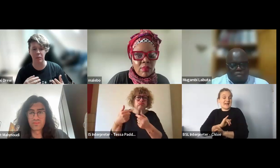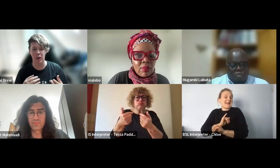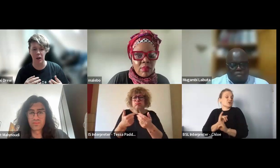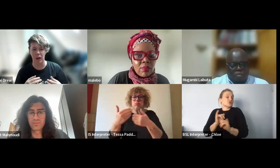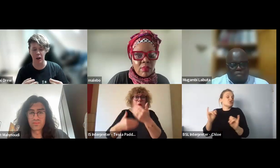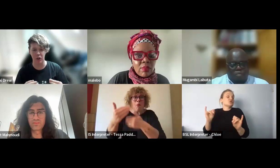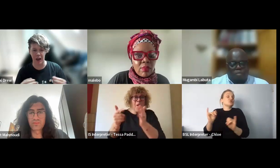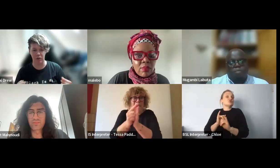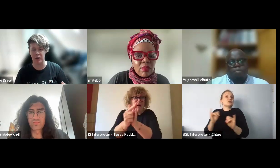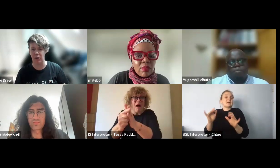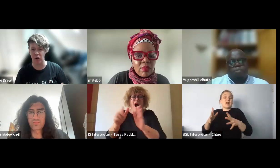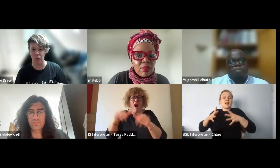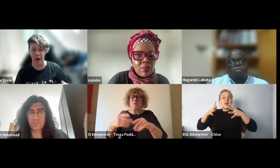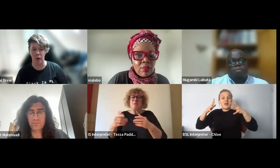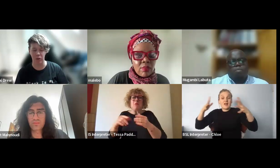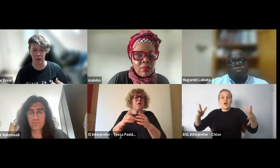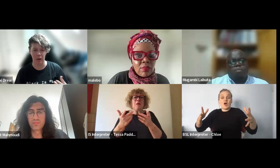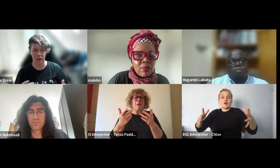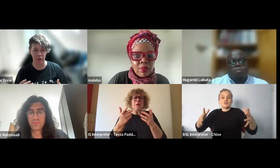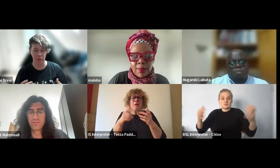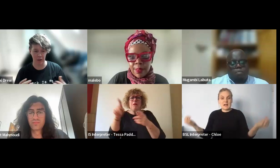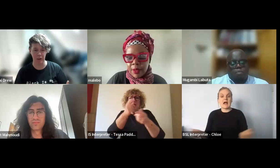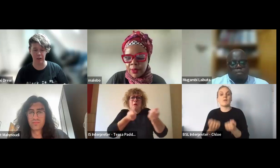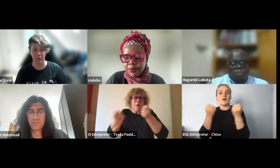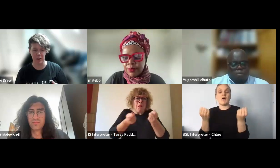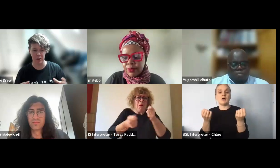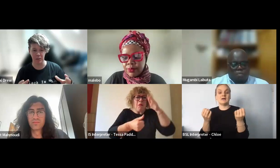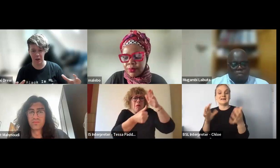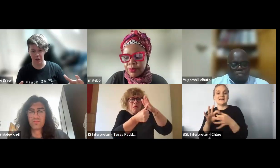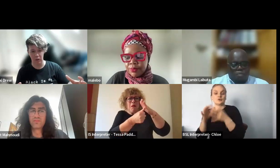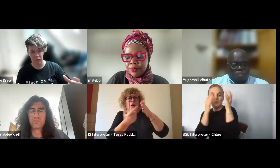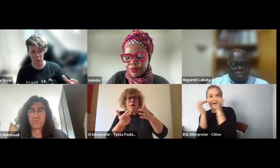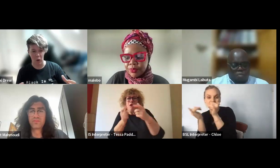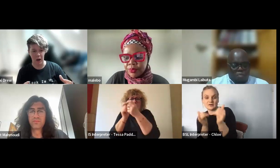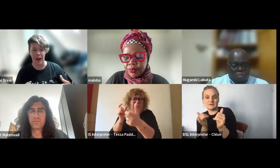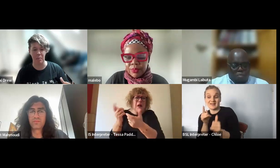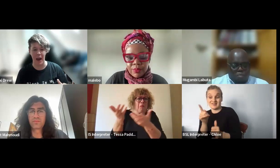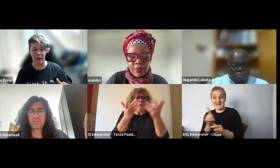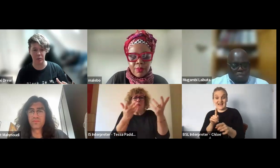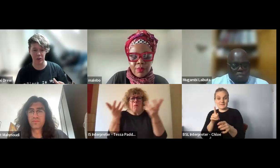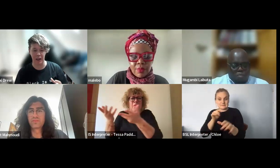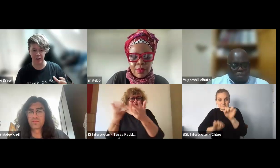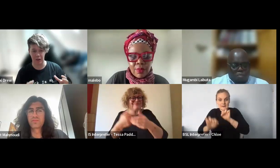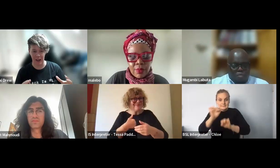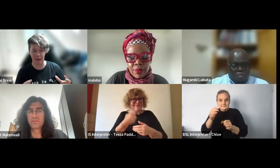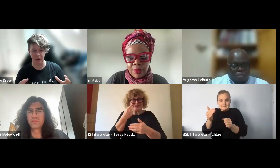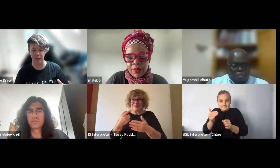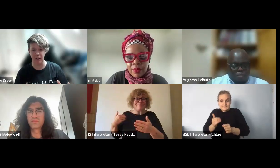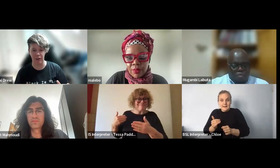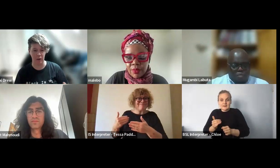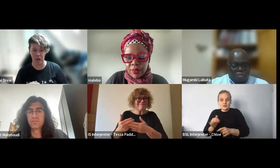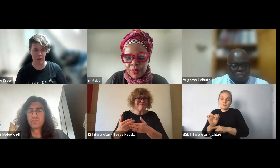kind of large extraterritorial powers with regards to governance have managed to wind that back to protect